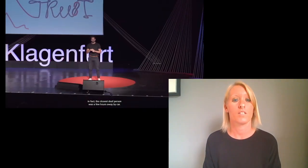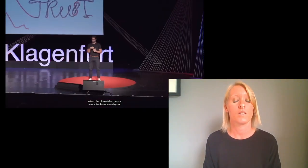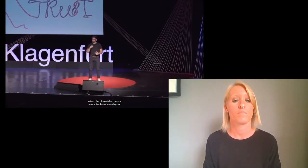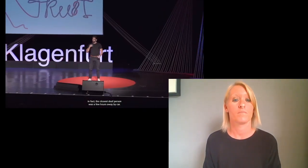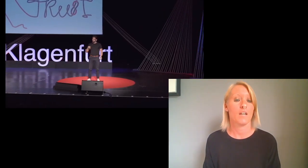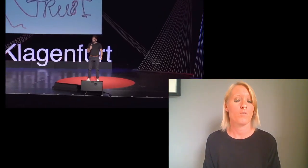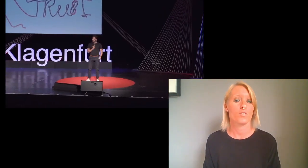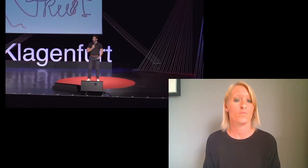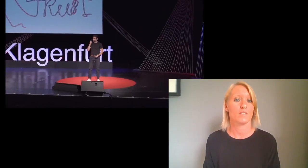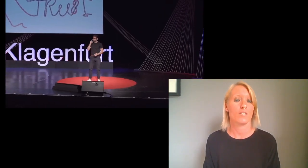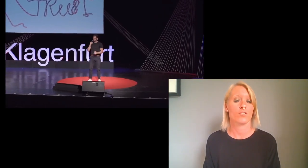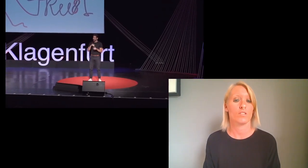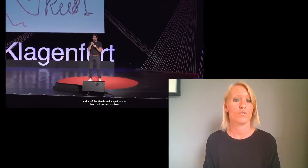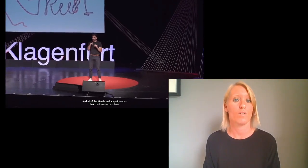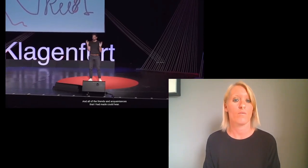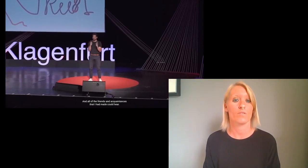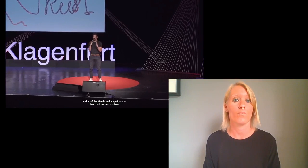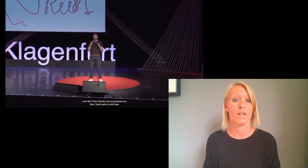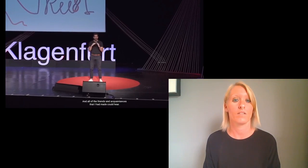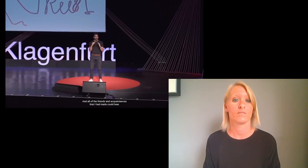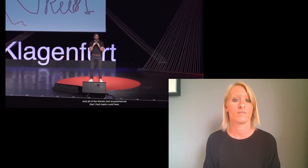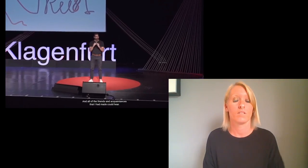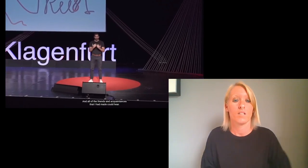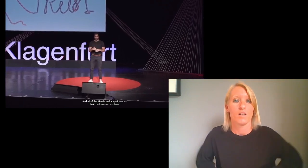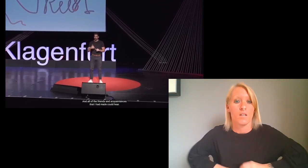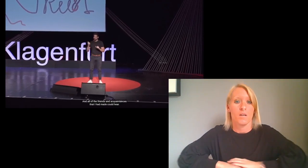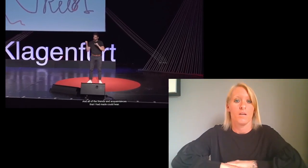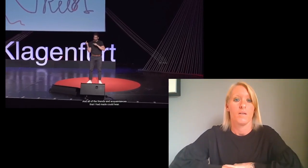The closest deaf person was actually 2 hours away.